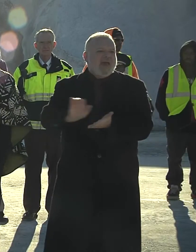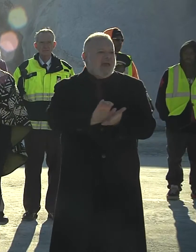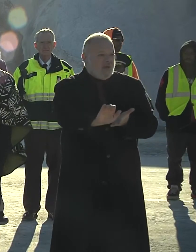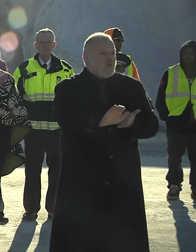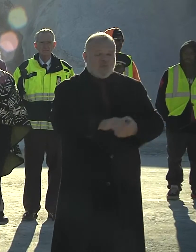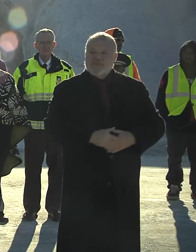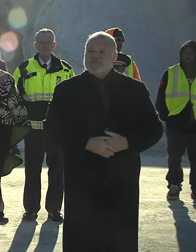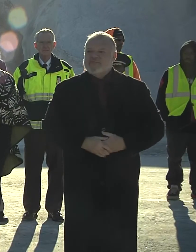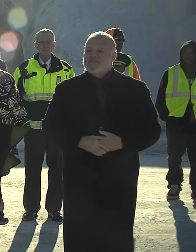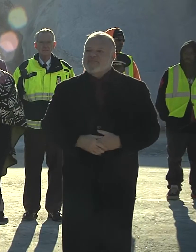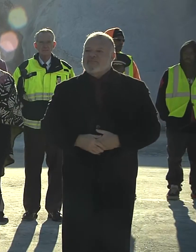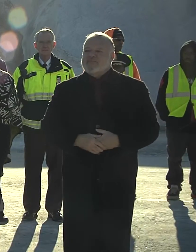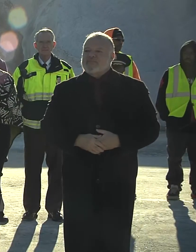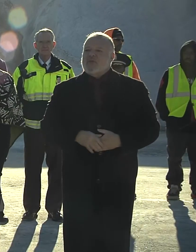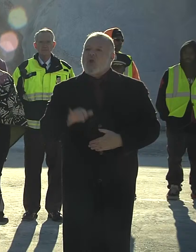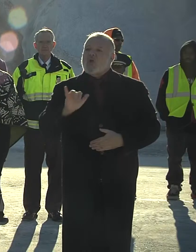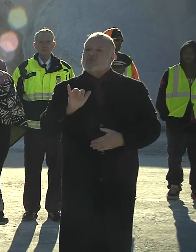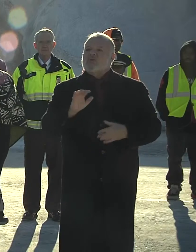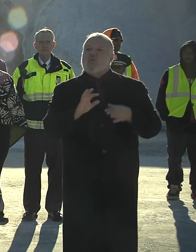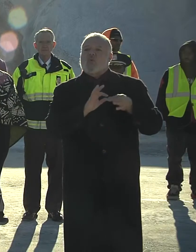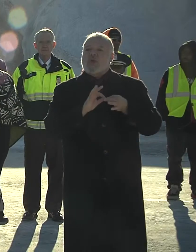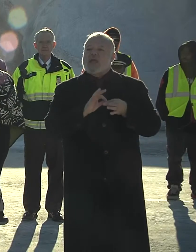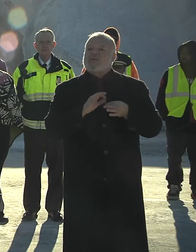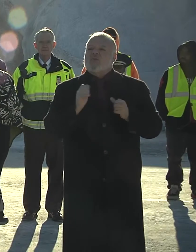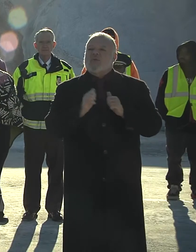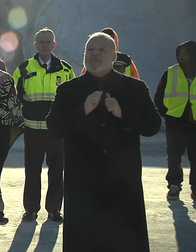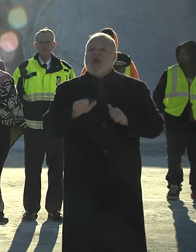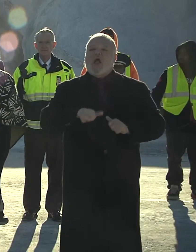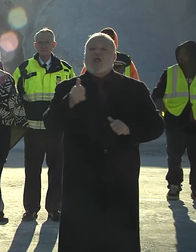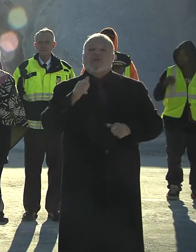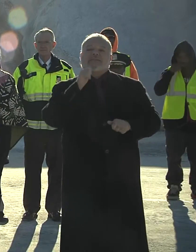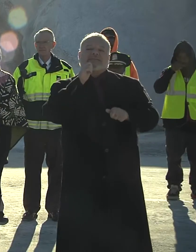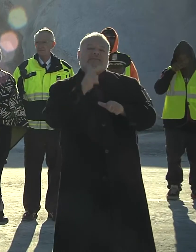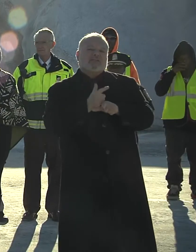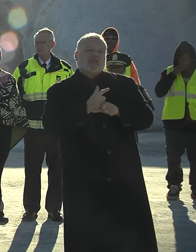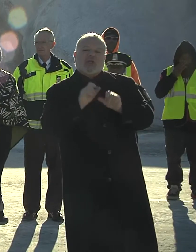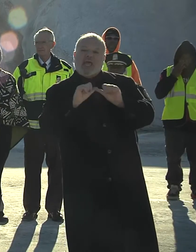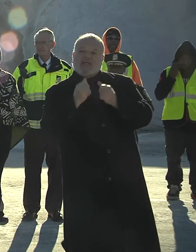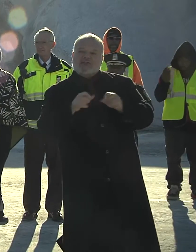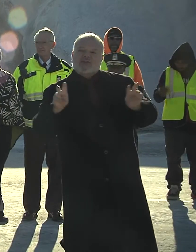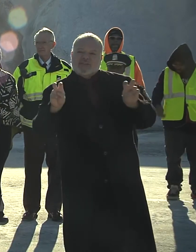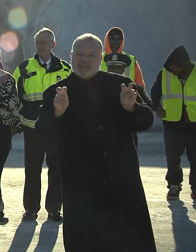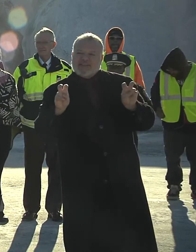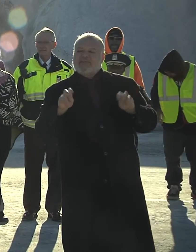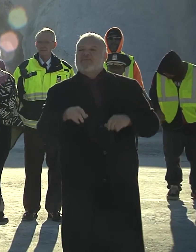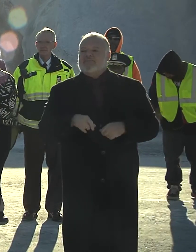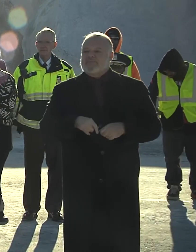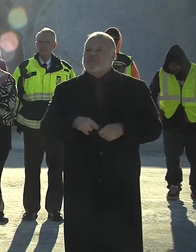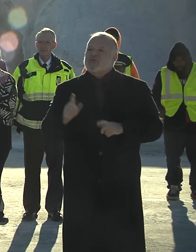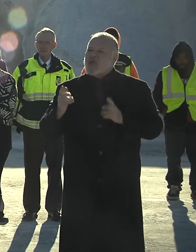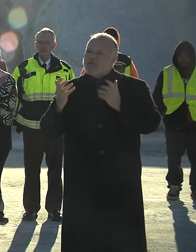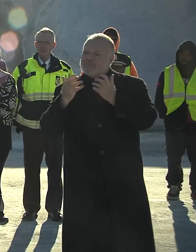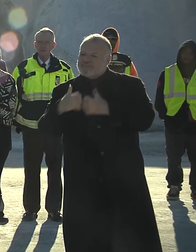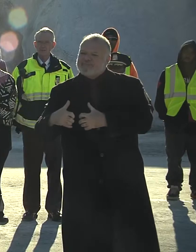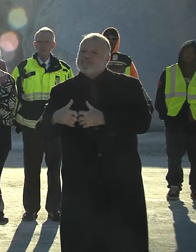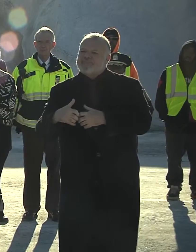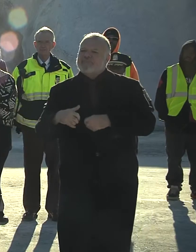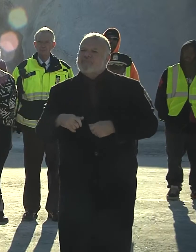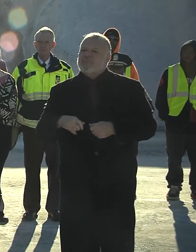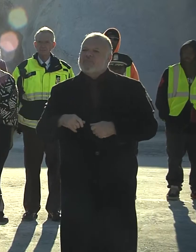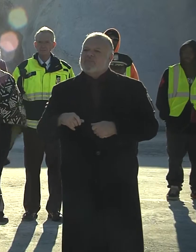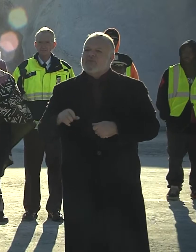sister agencies who share snow clearing responsibilities within city limits in Boston. In November, we convened